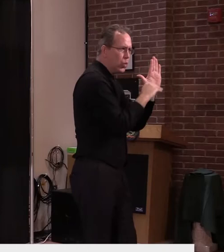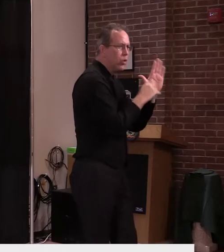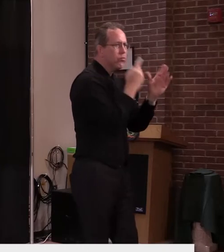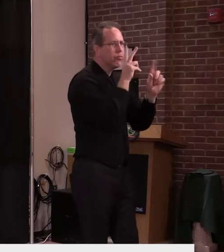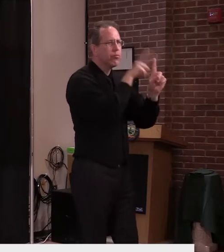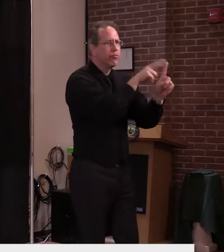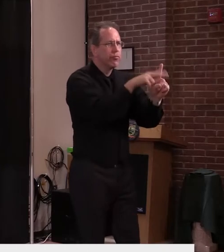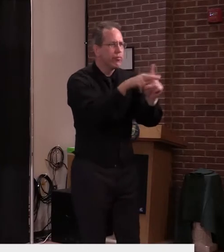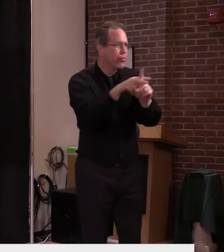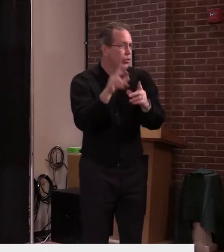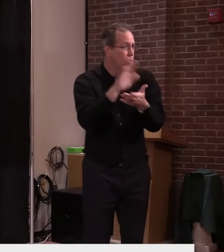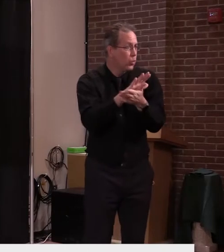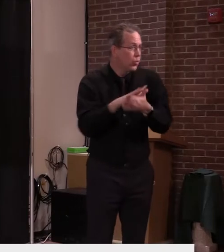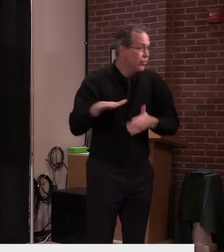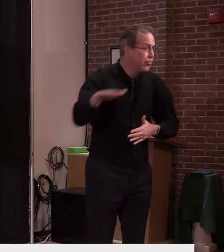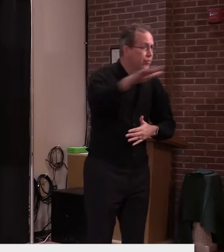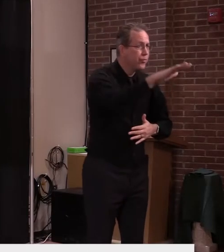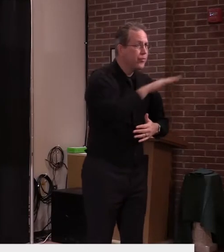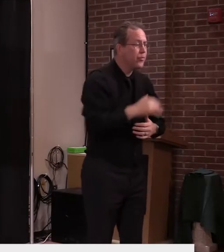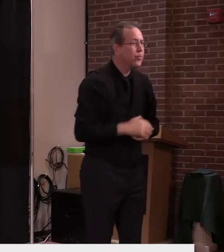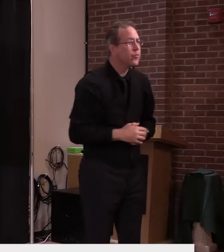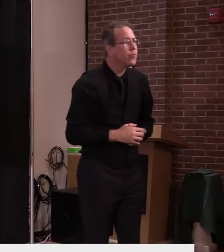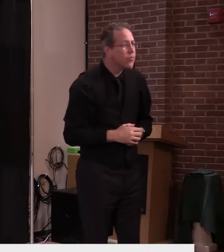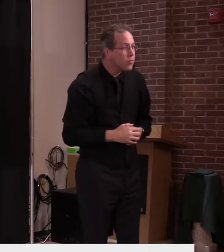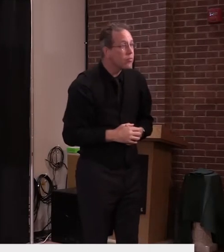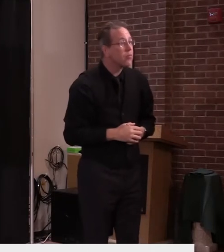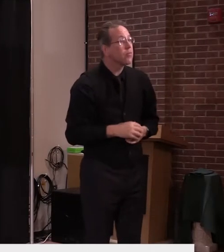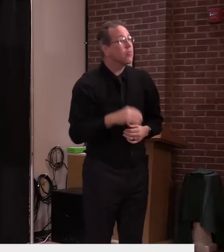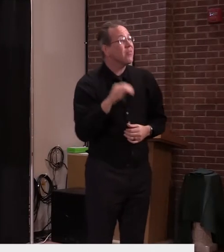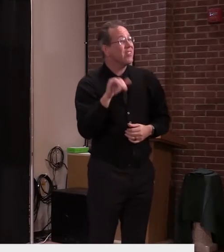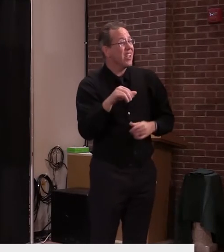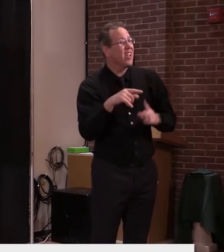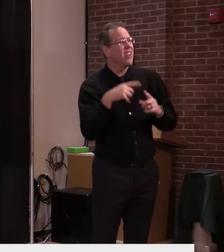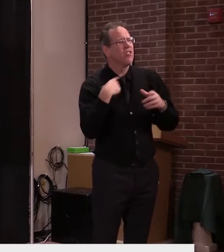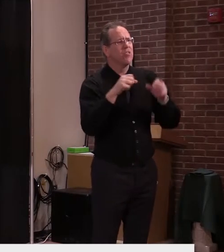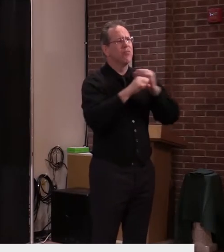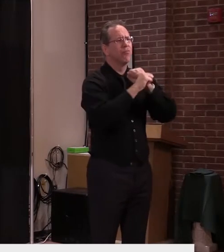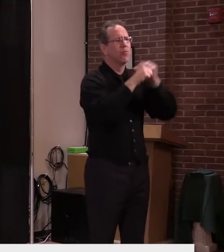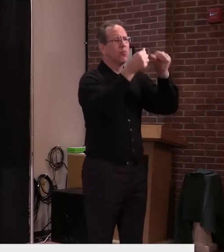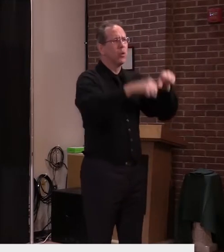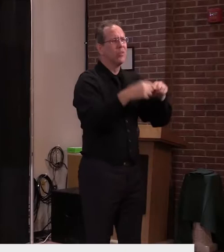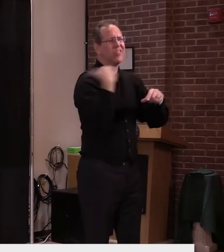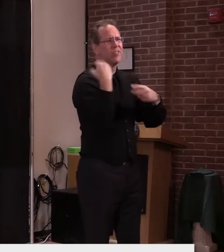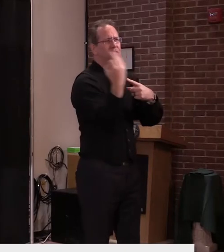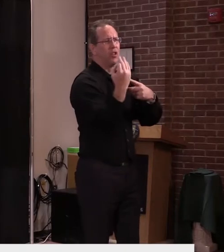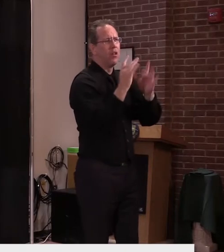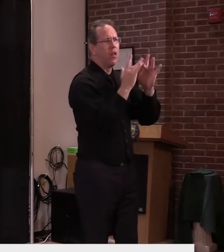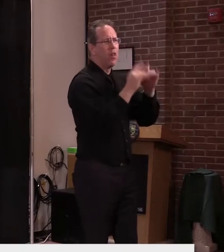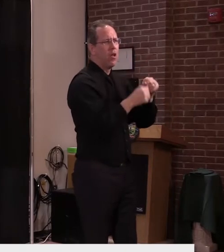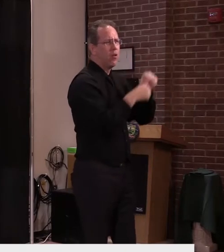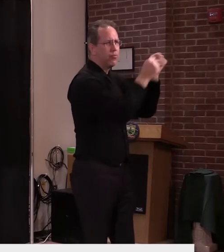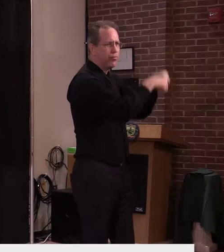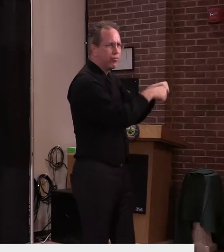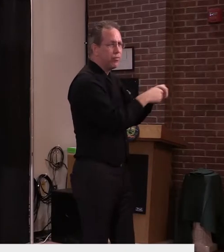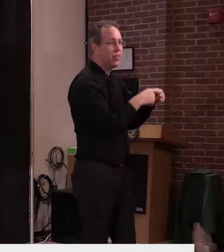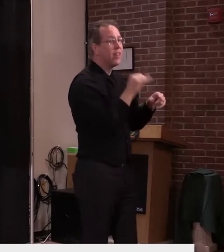coordinators late in the day on Friday, outlining the shift in policy and stating that more information would be coming out this